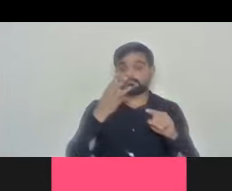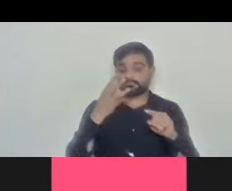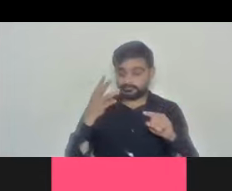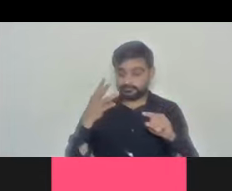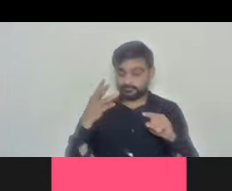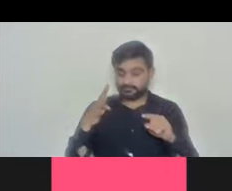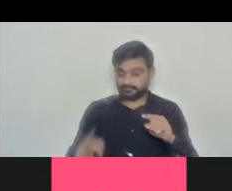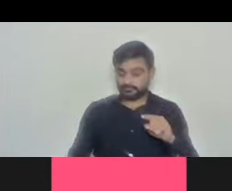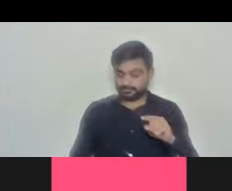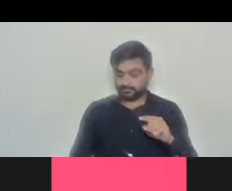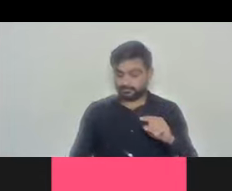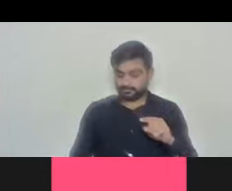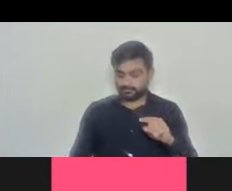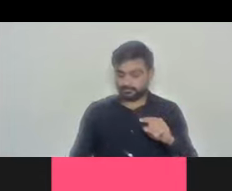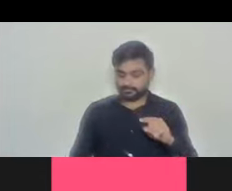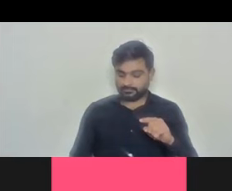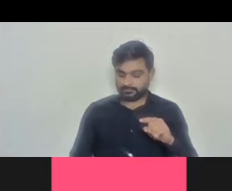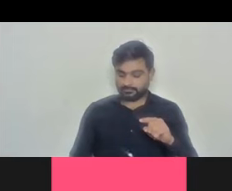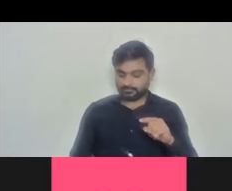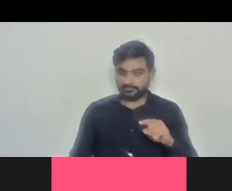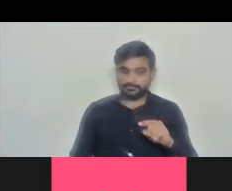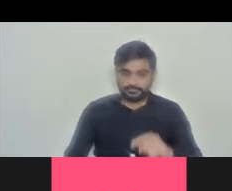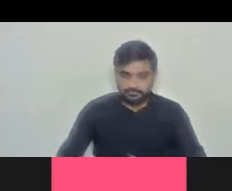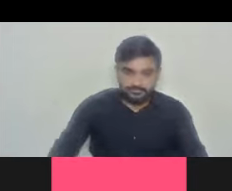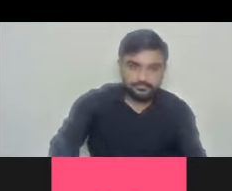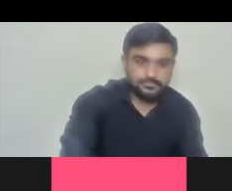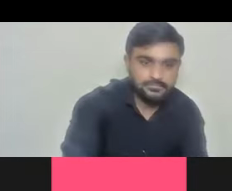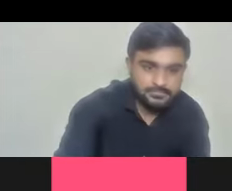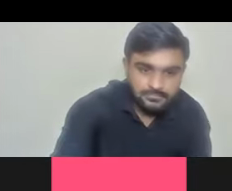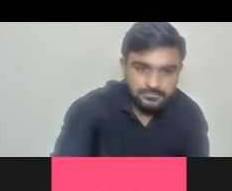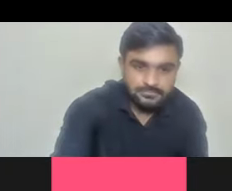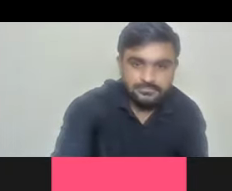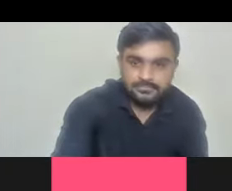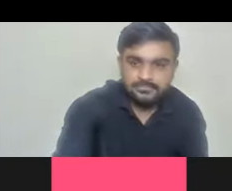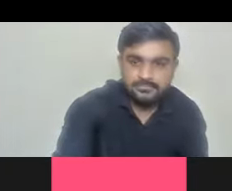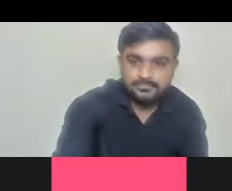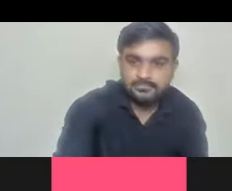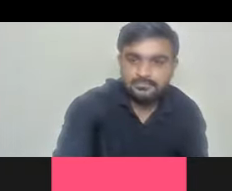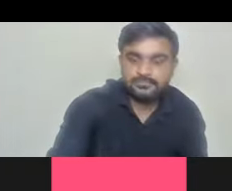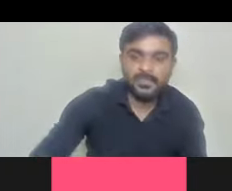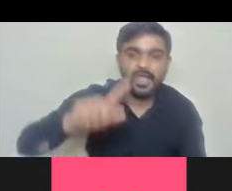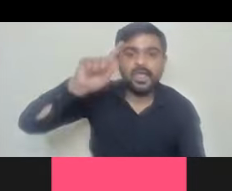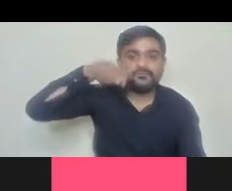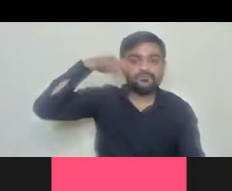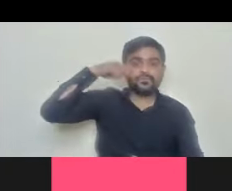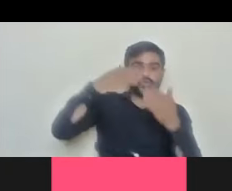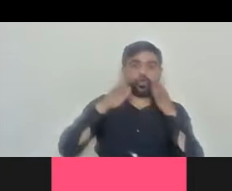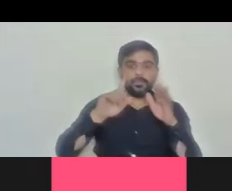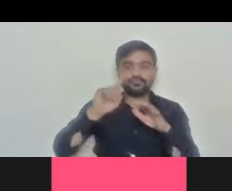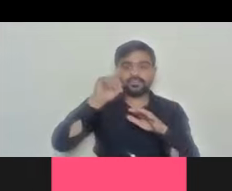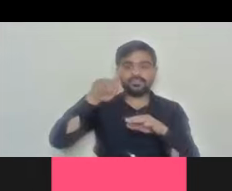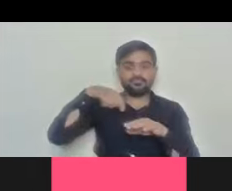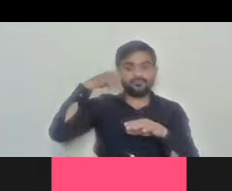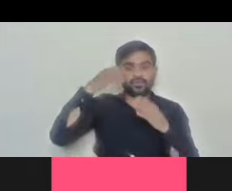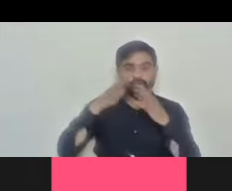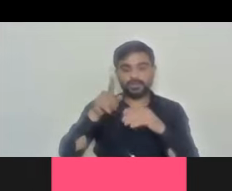sessions on it would not cover all of it. And obviously, it's always evolving. There are newer forms of research coming up. There are newer forms of approaches that